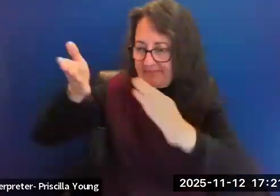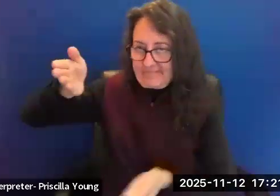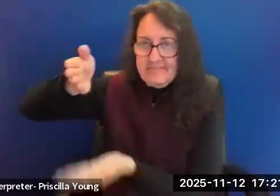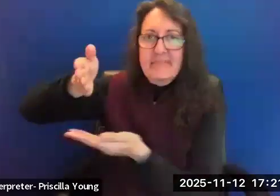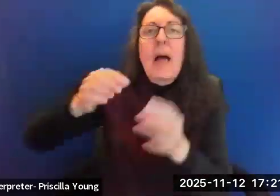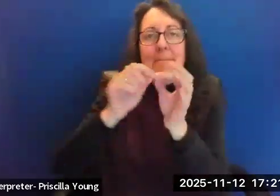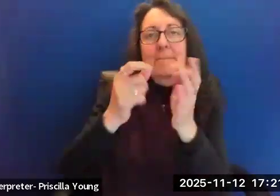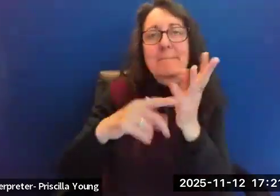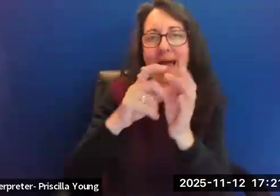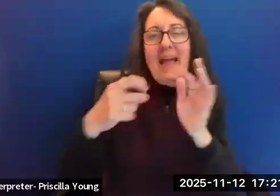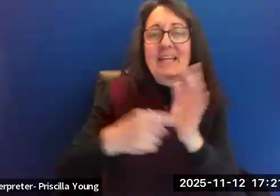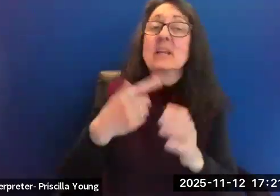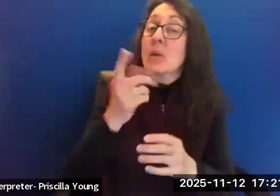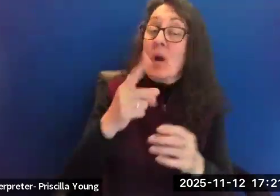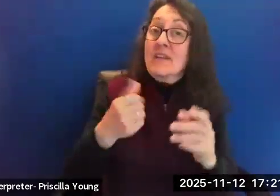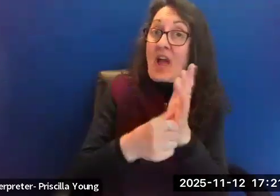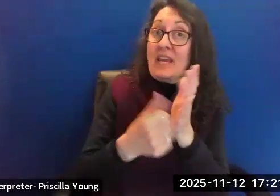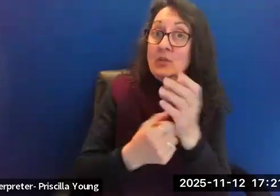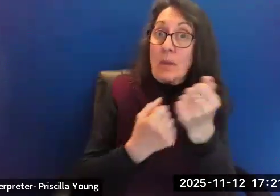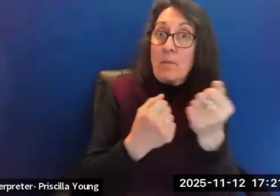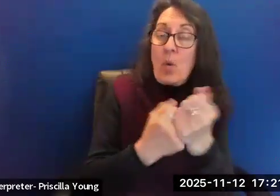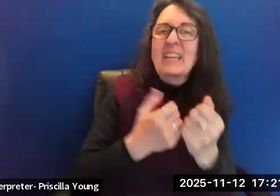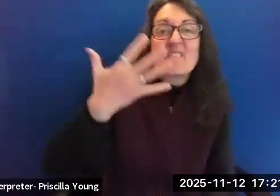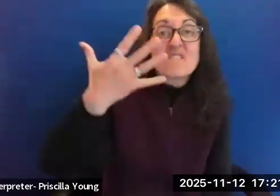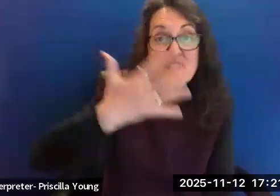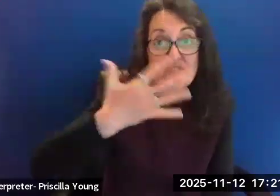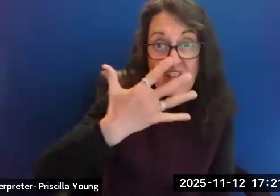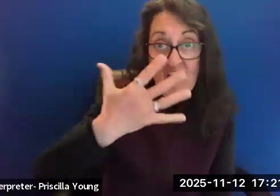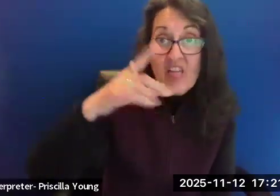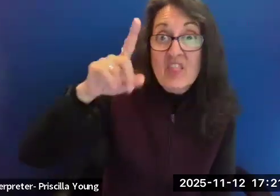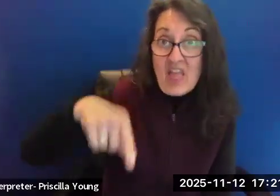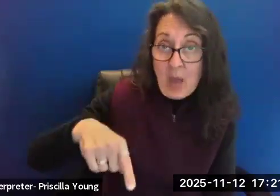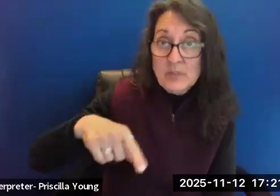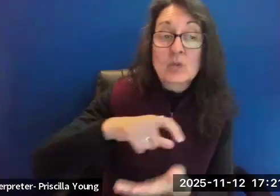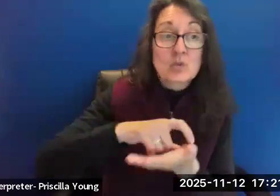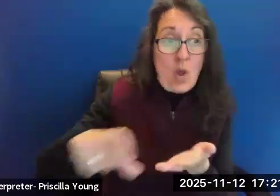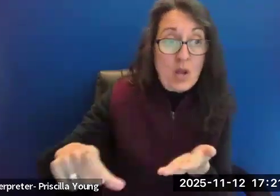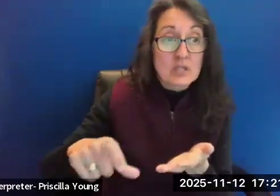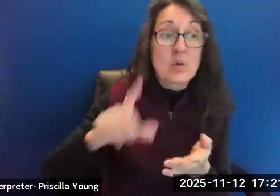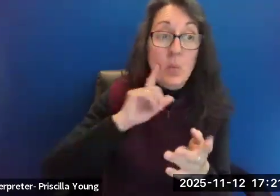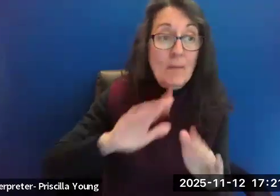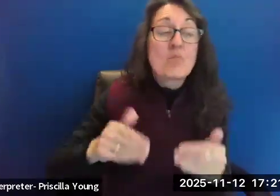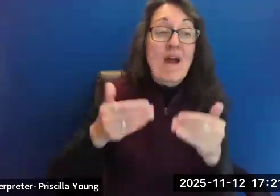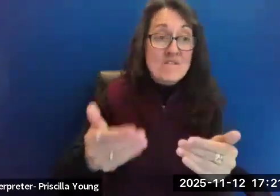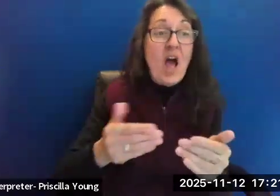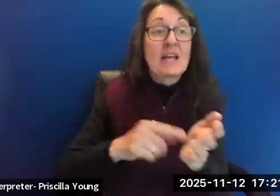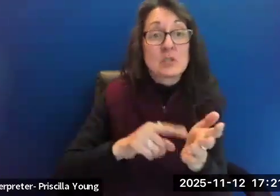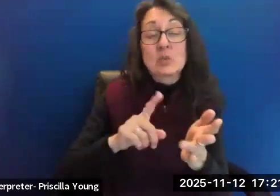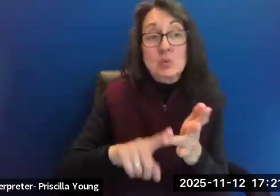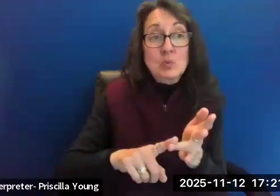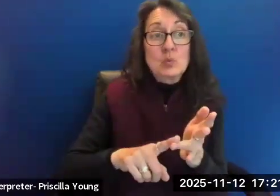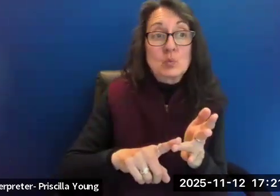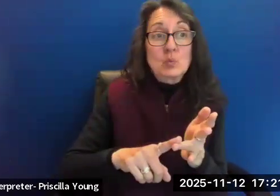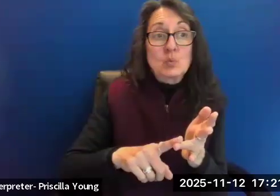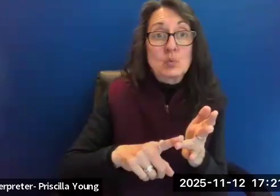the $15,000 that will be provided to the student to help support them with their living costs